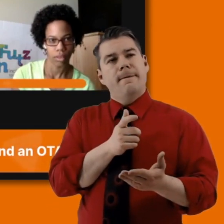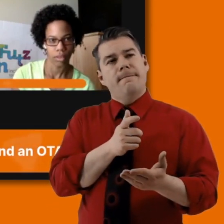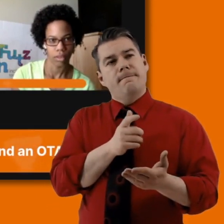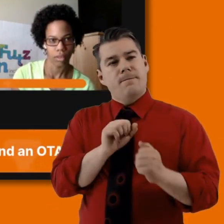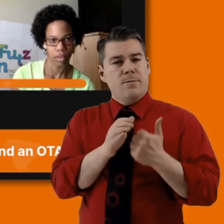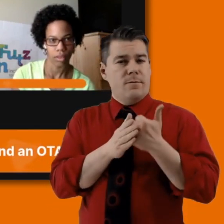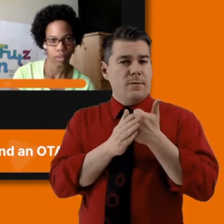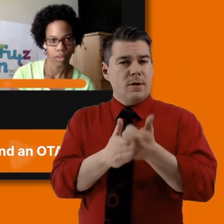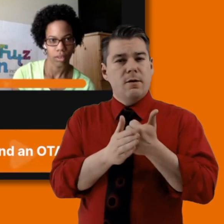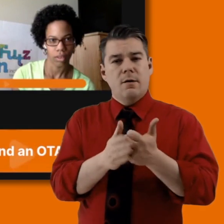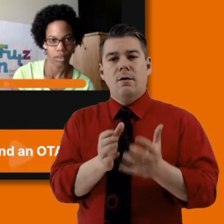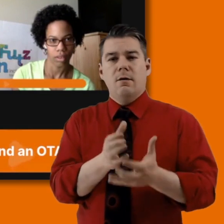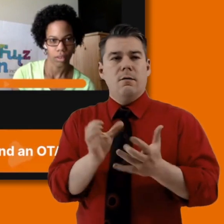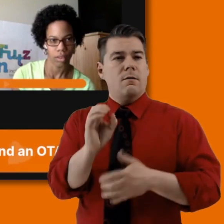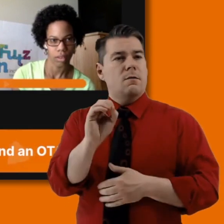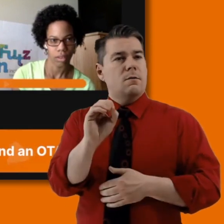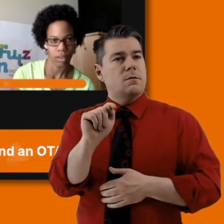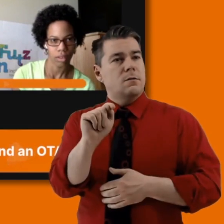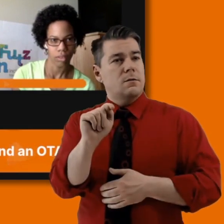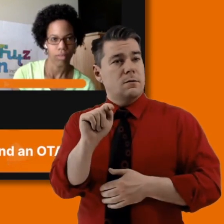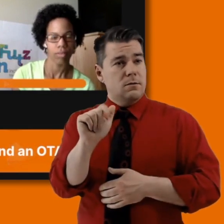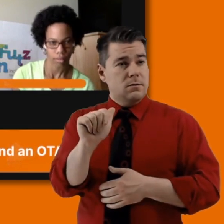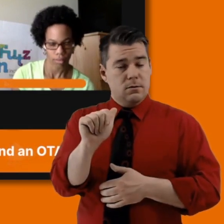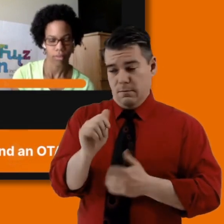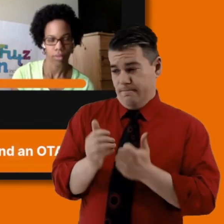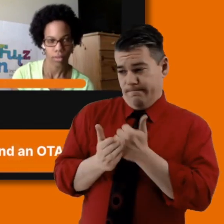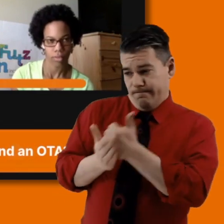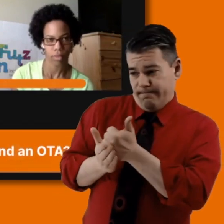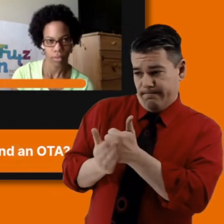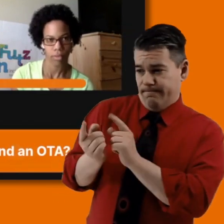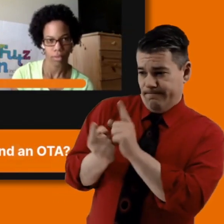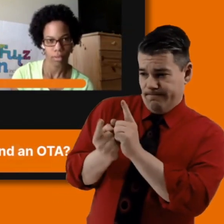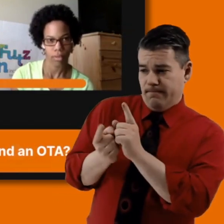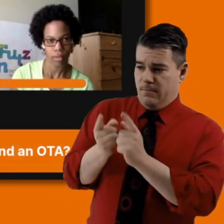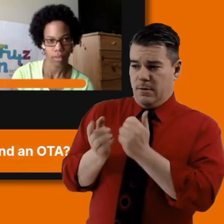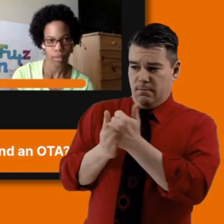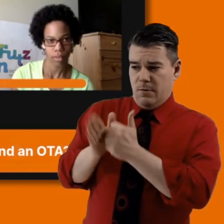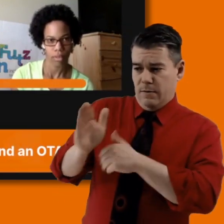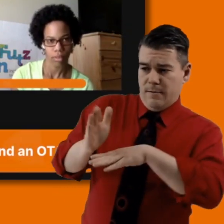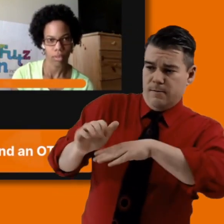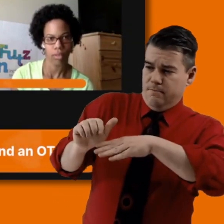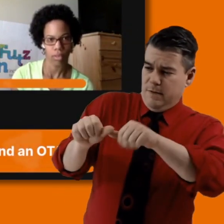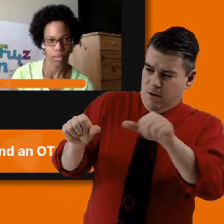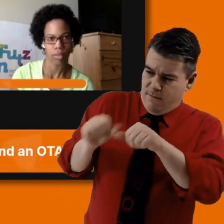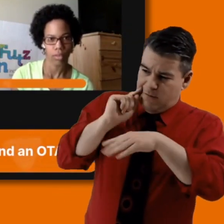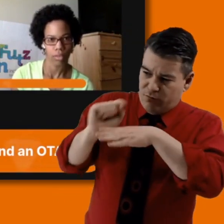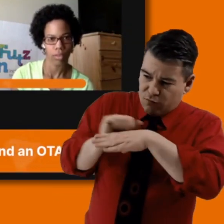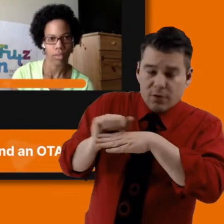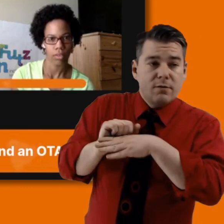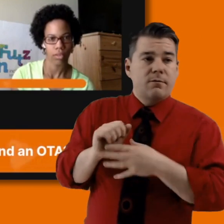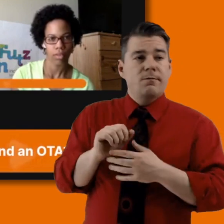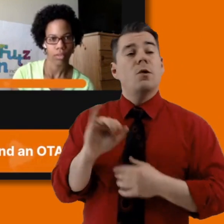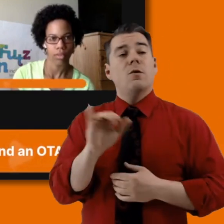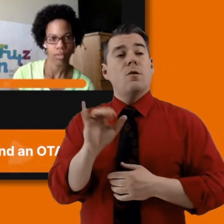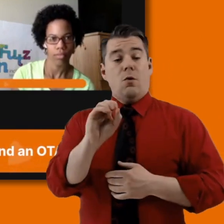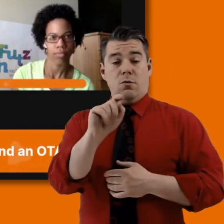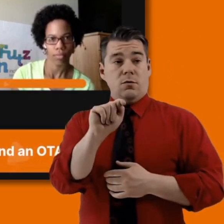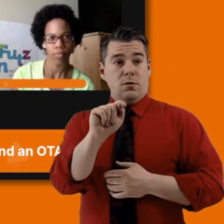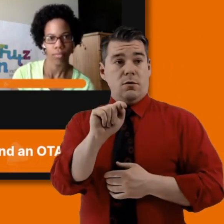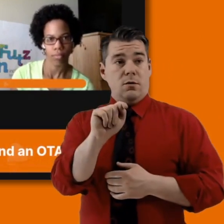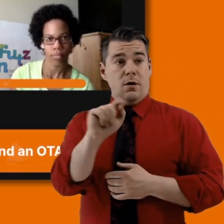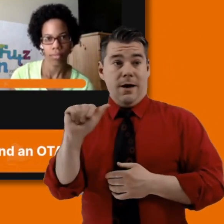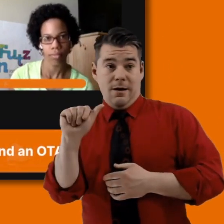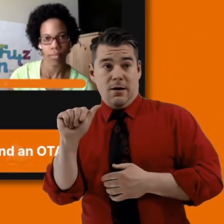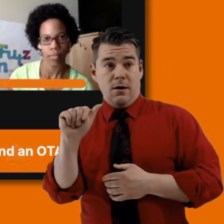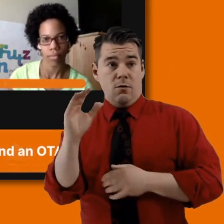help a lot of OTAs work on some areas of practice. And then OTAs also teach a lot of OTs things. So